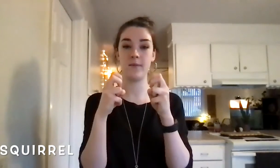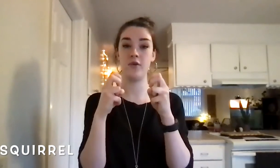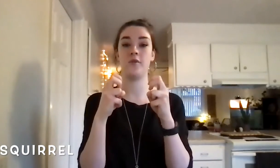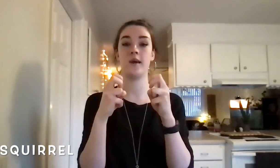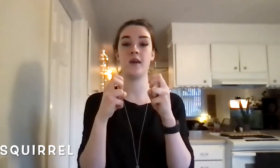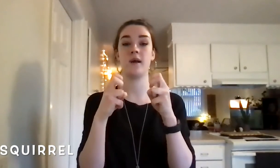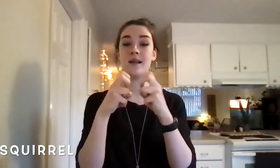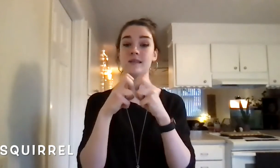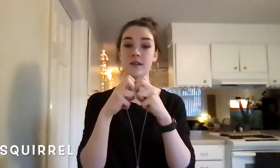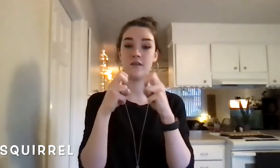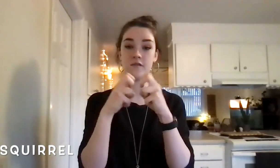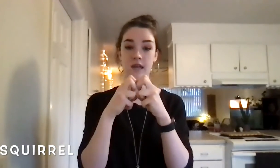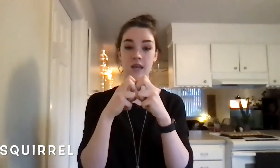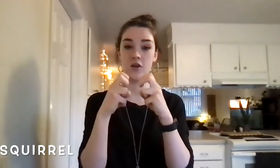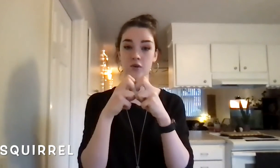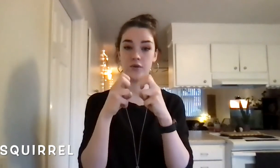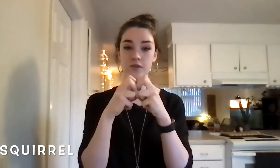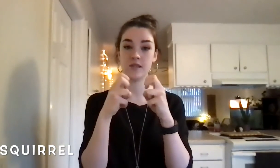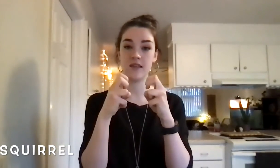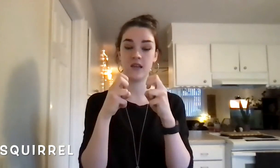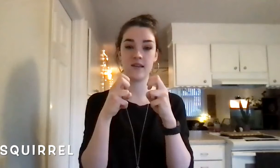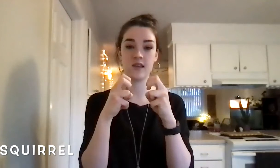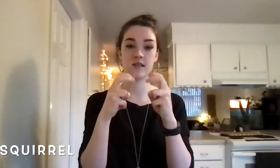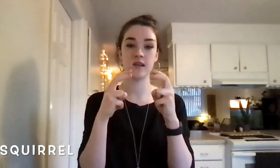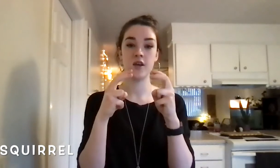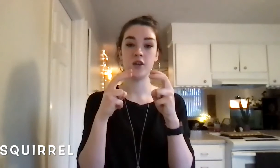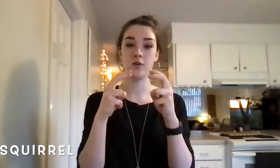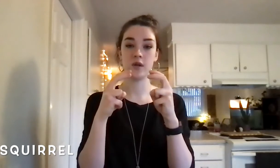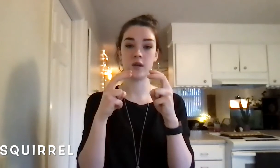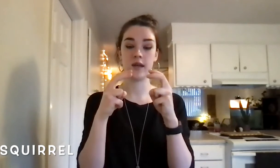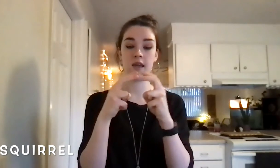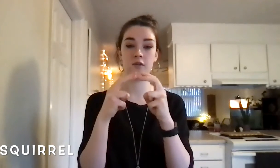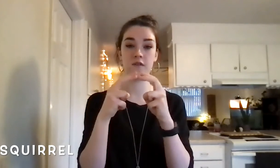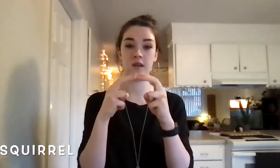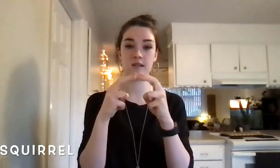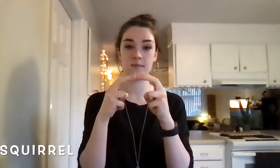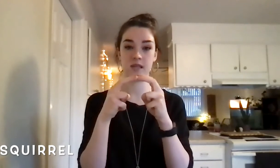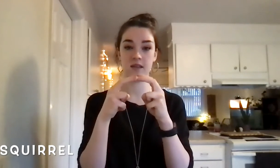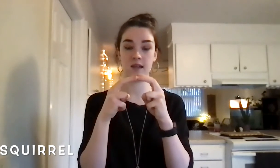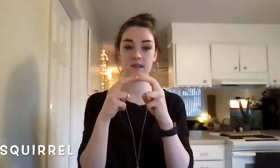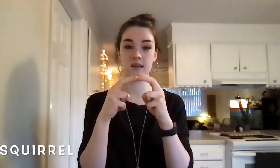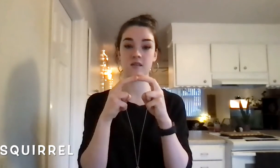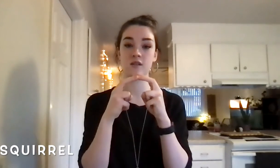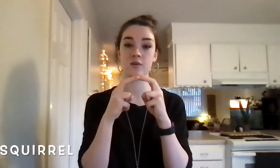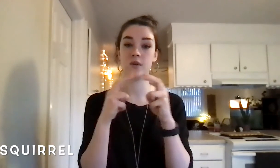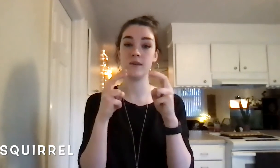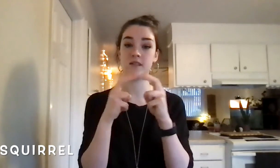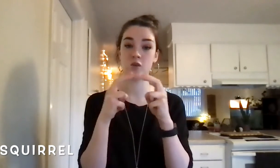another way by, instead of hitting your knuckles together like this, you can hit your fingertips together like this. So it can be